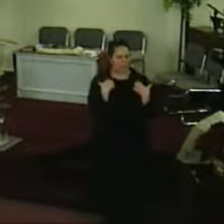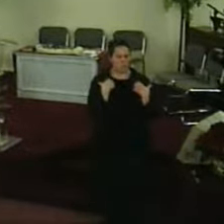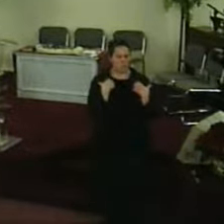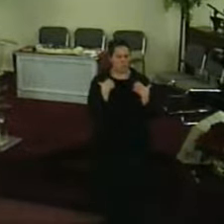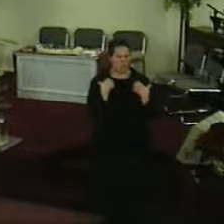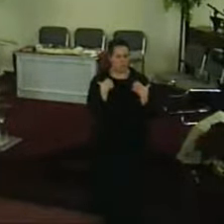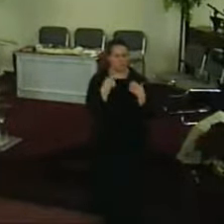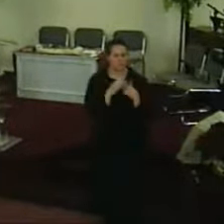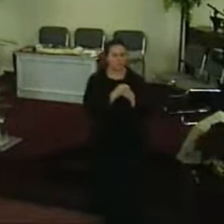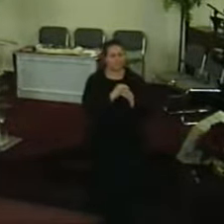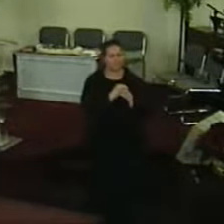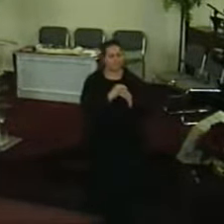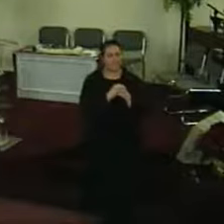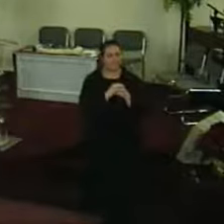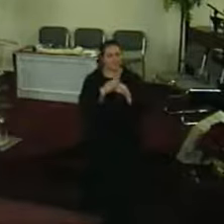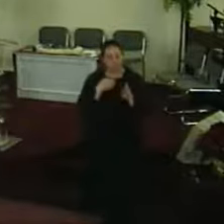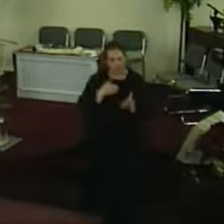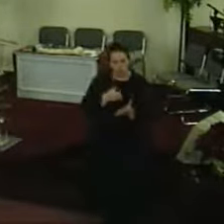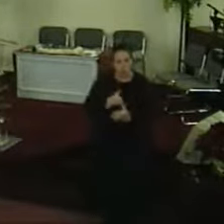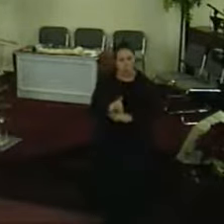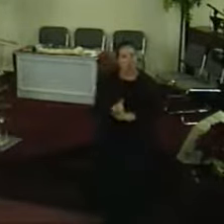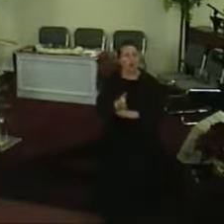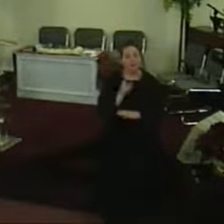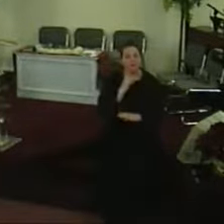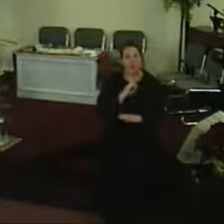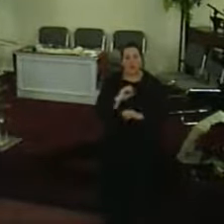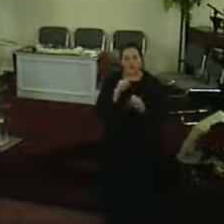be 10,000 abreast.